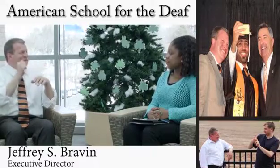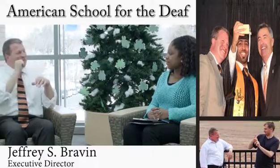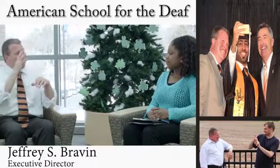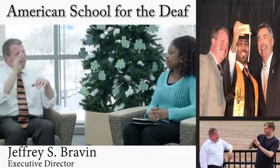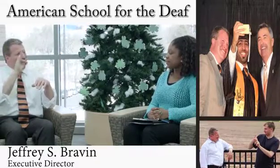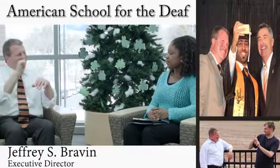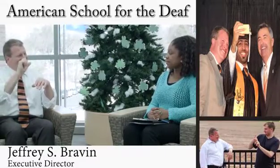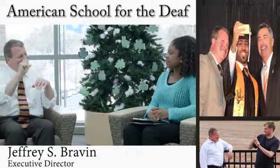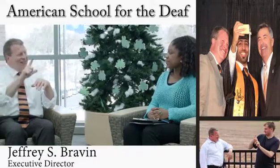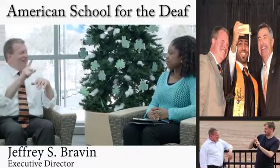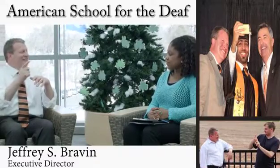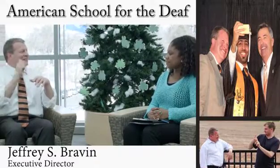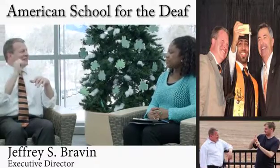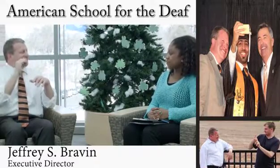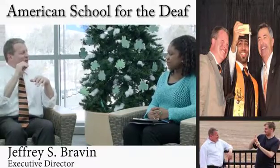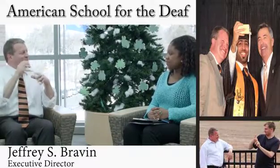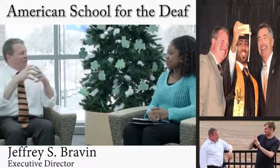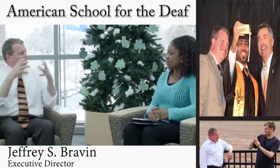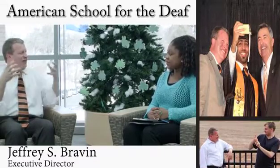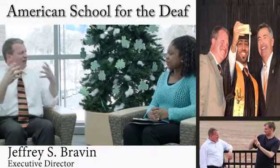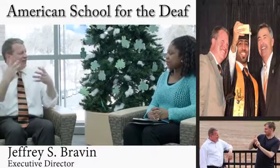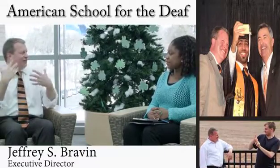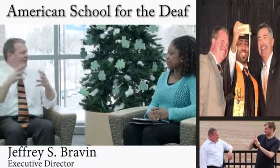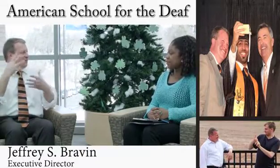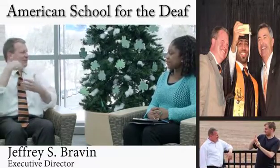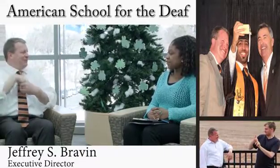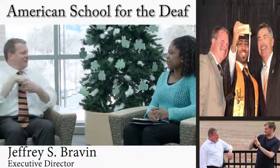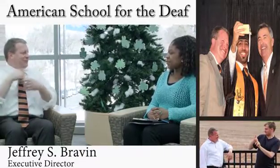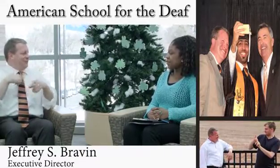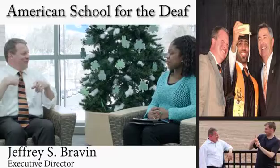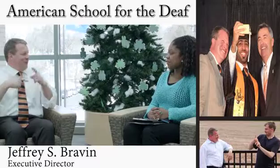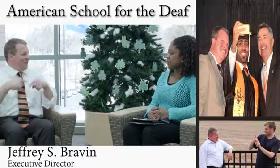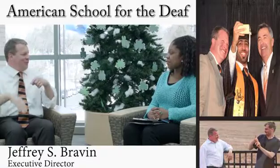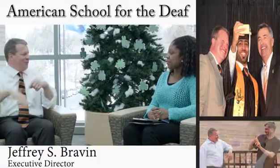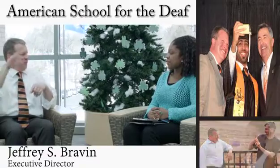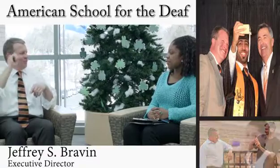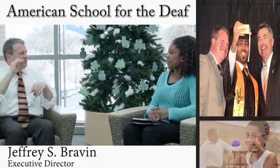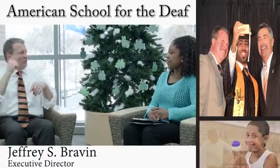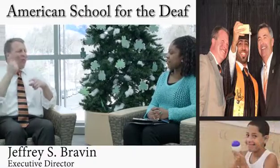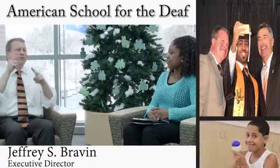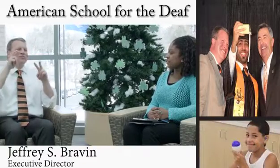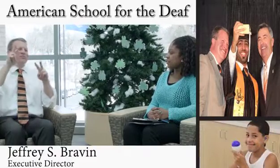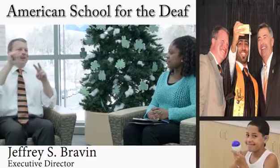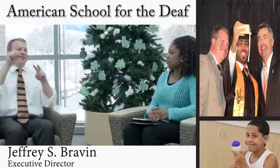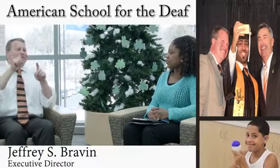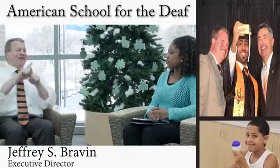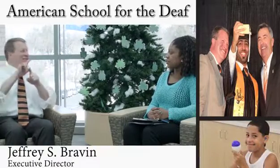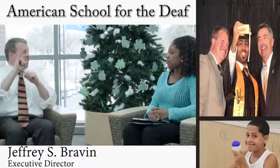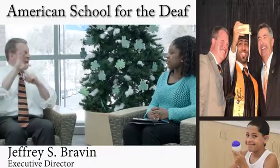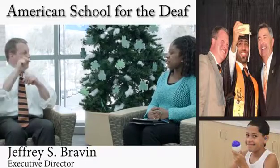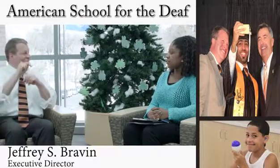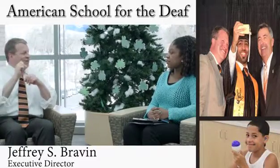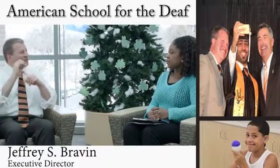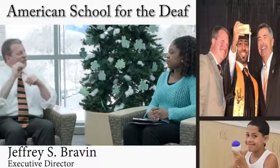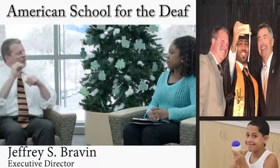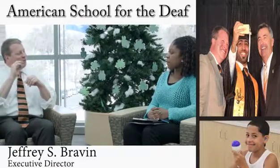the mother of deaf education and American Sign Language. So a lot of that was instilled